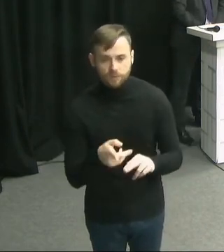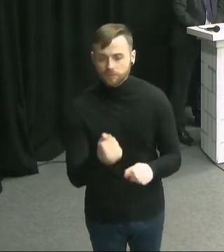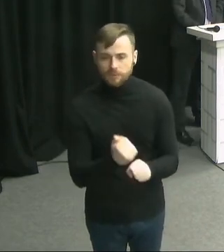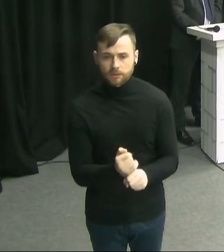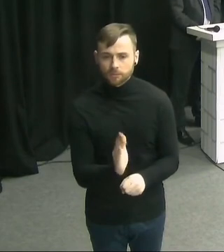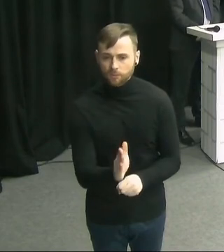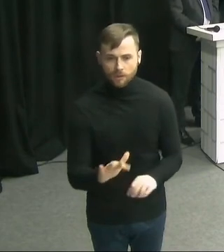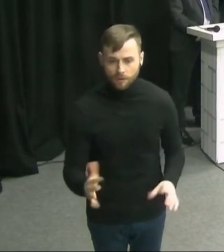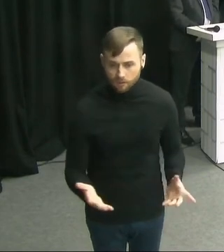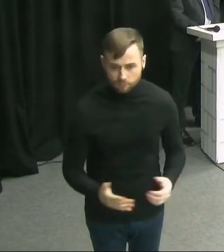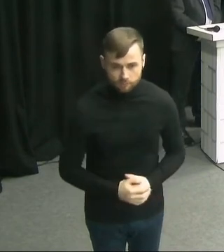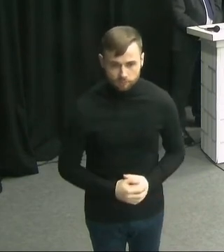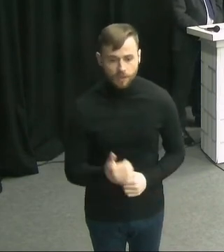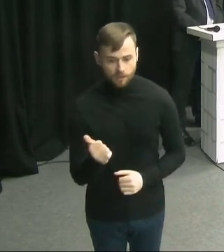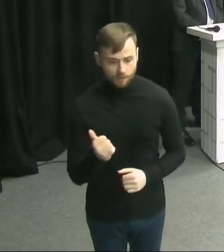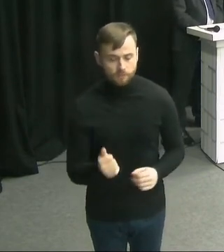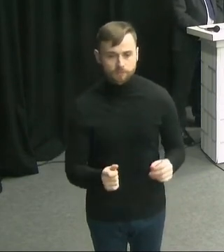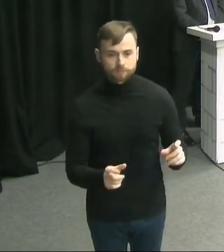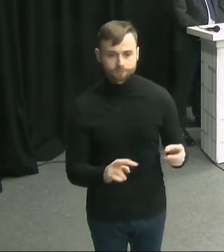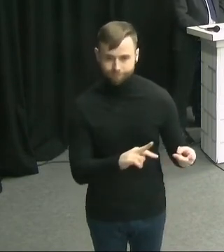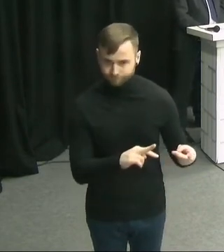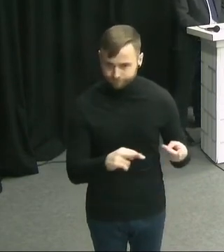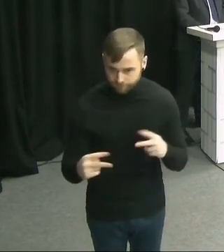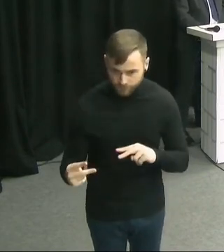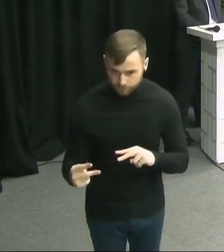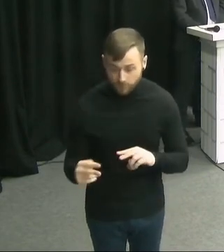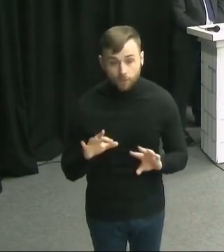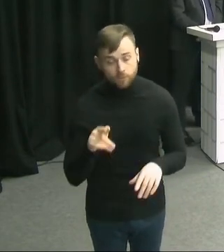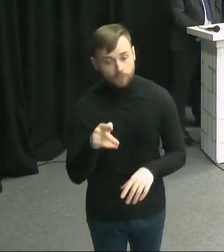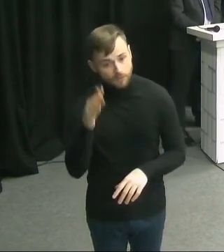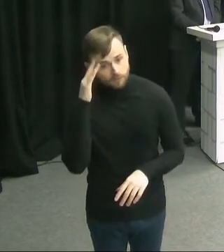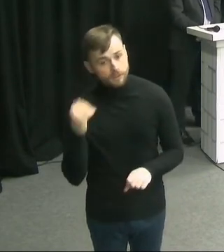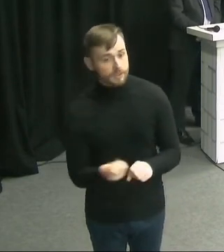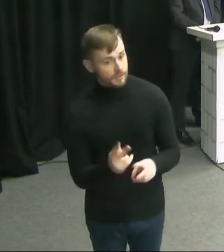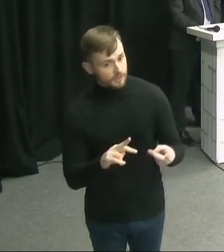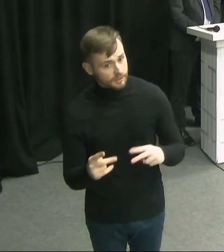will be the measures to tackle, to address plagiarism